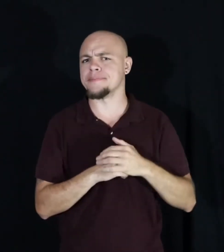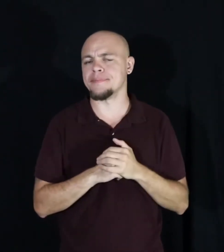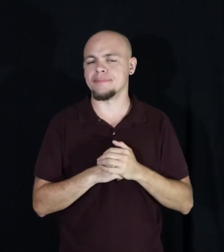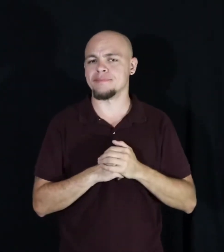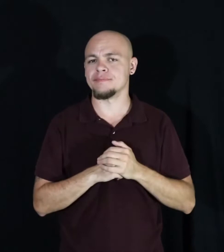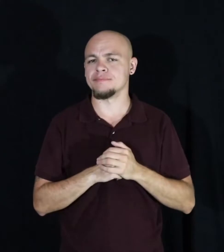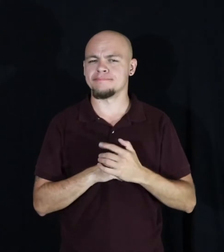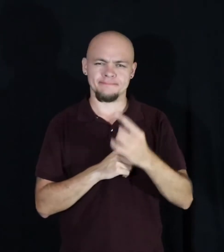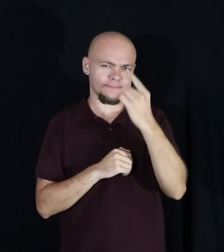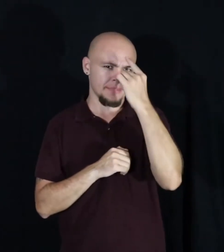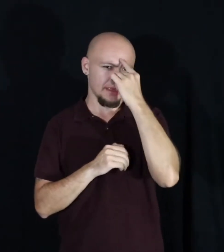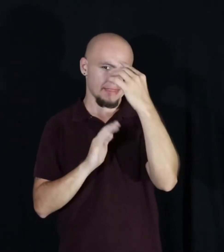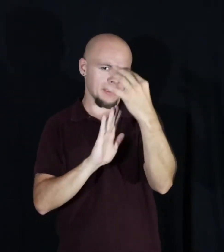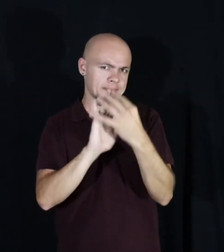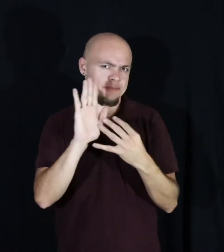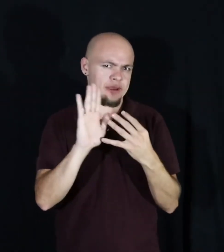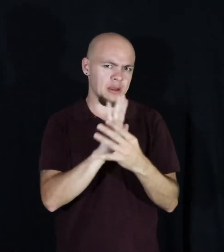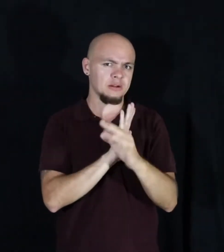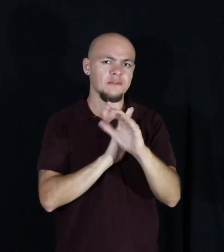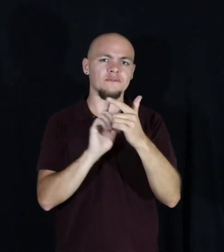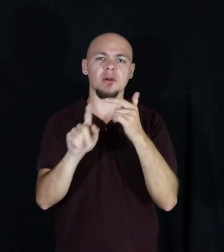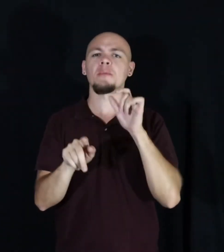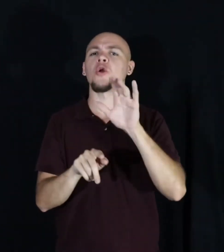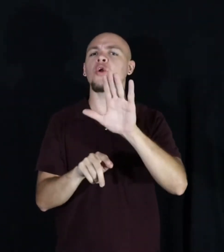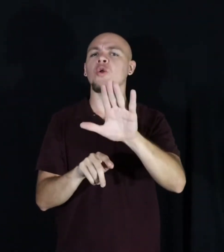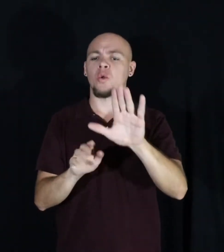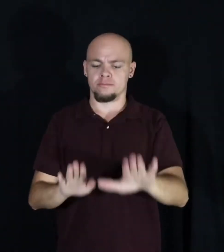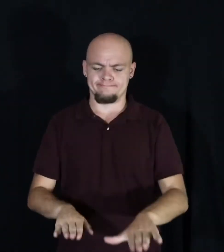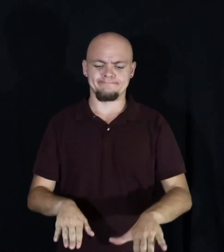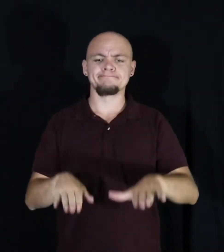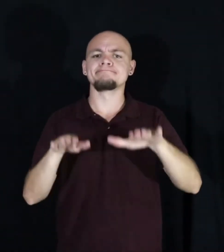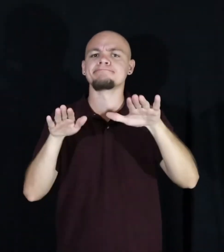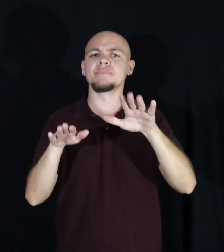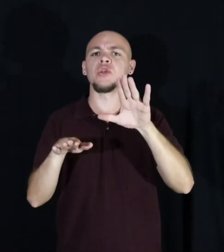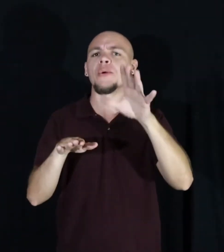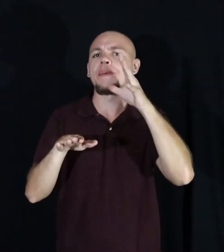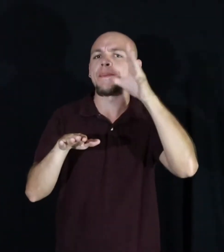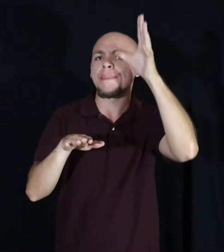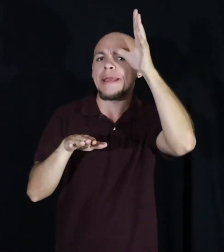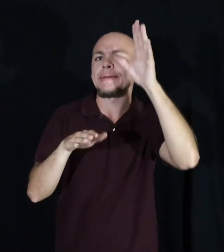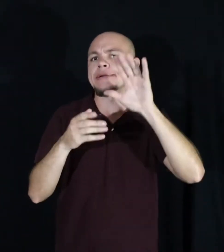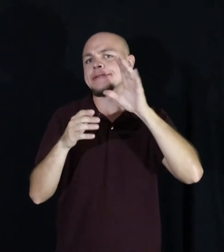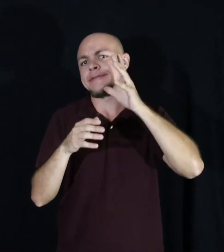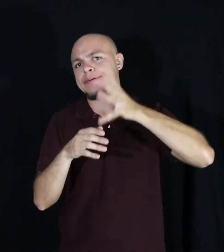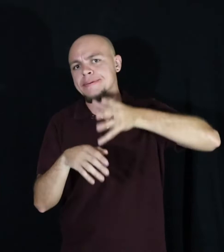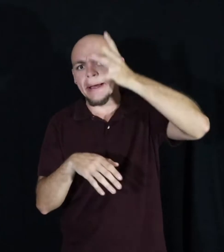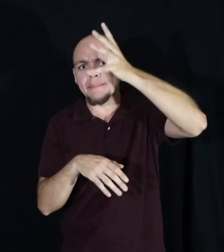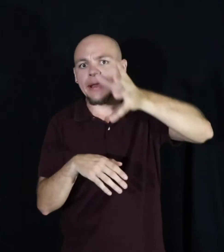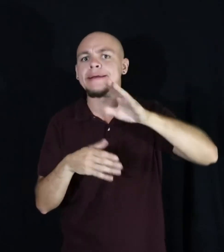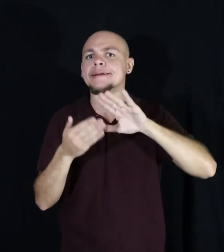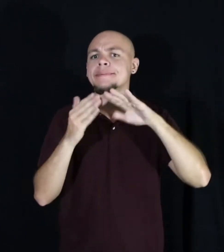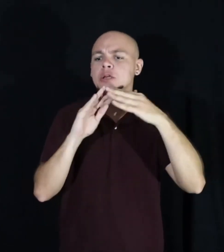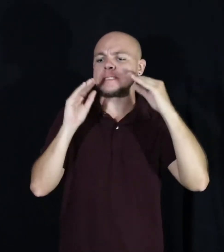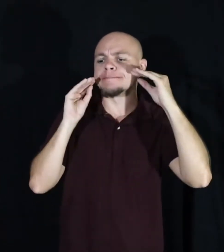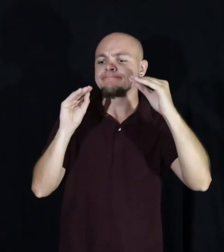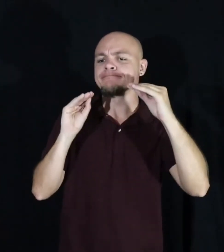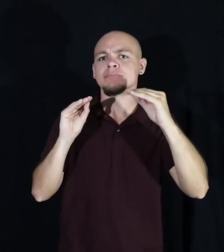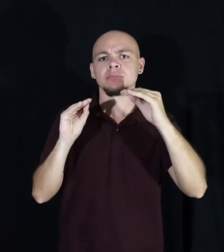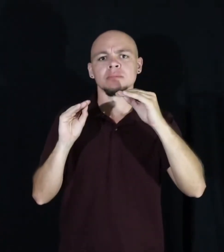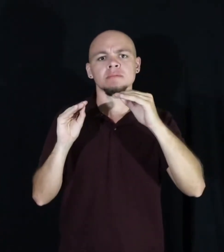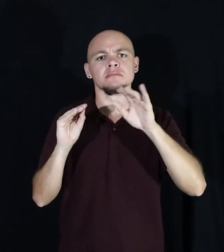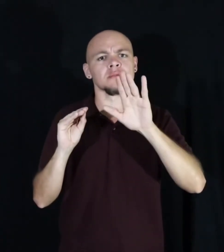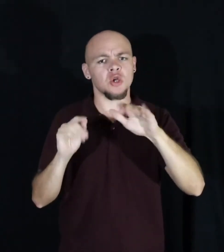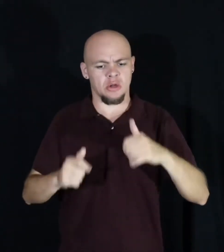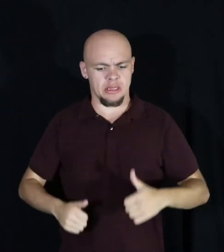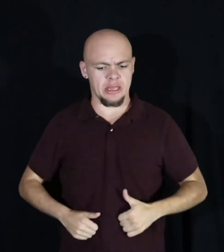What are the thought patterns you have inherited from your childhood, from your parents, your grandparents, your community, that you've taken with you into your